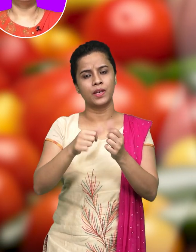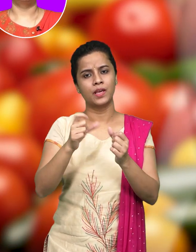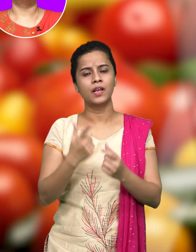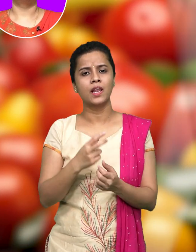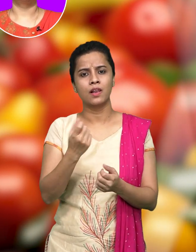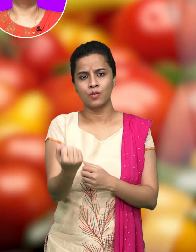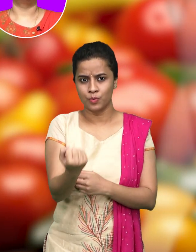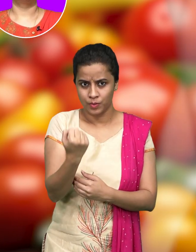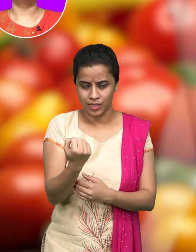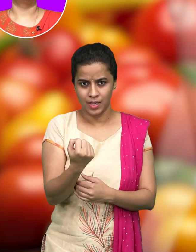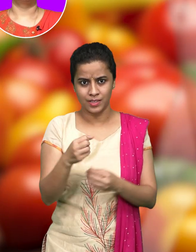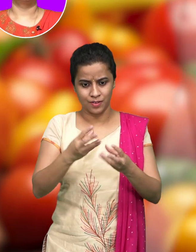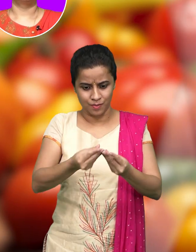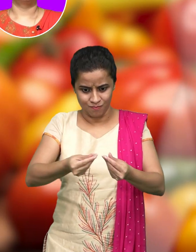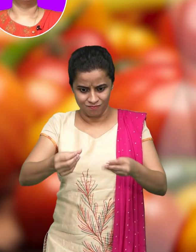soil.